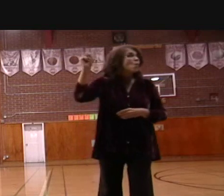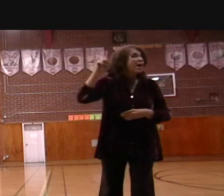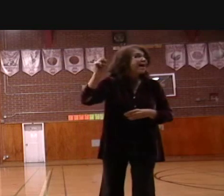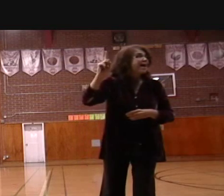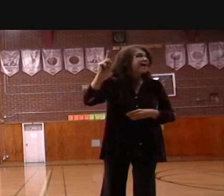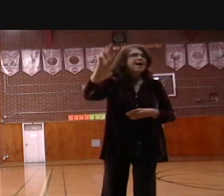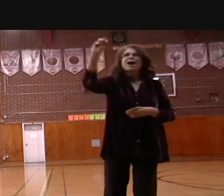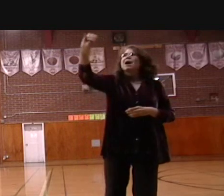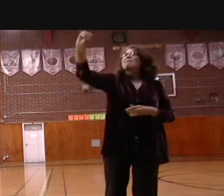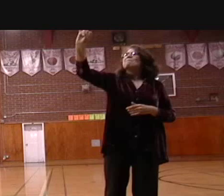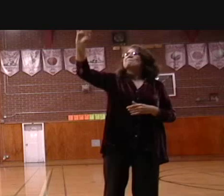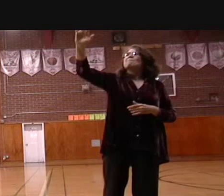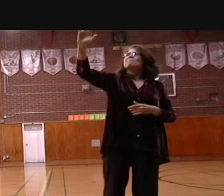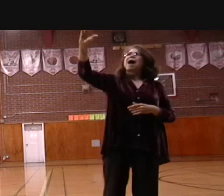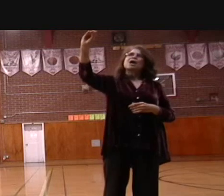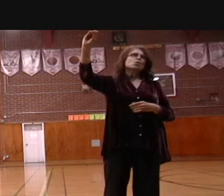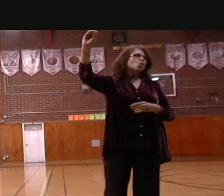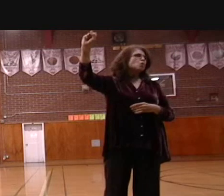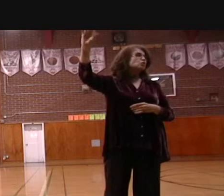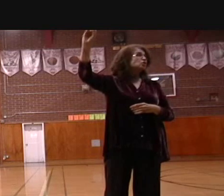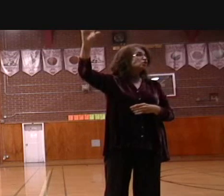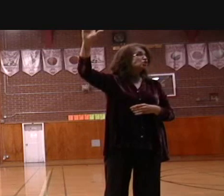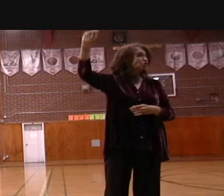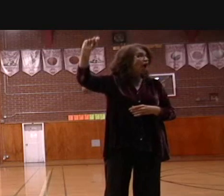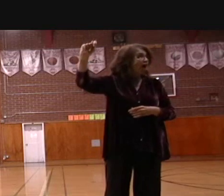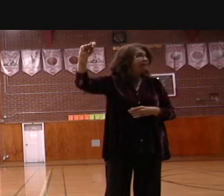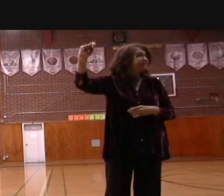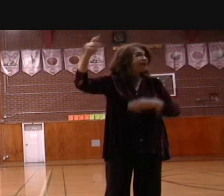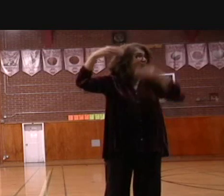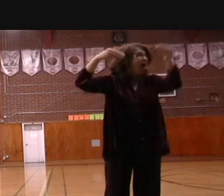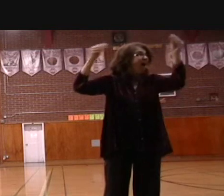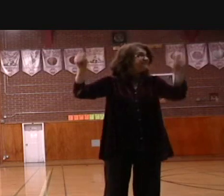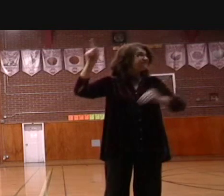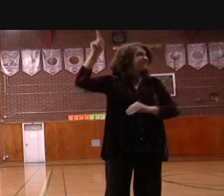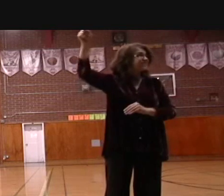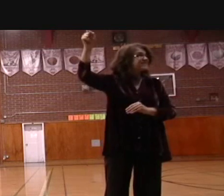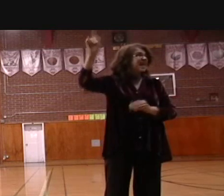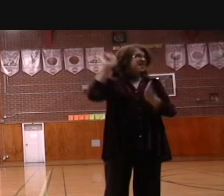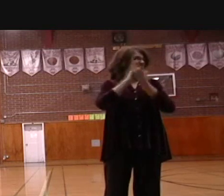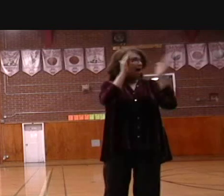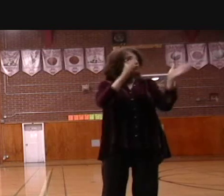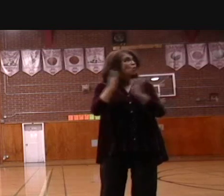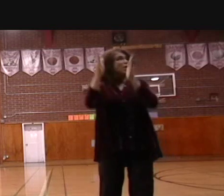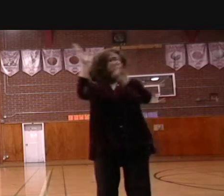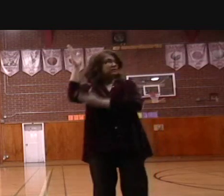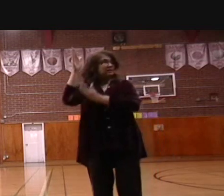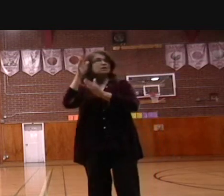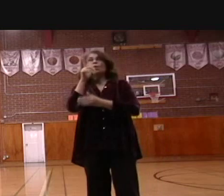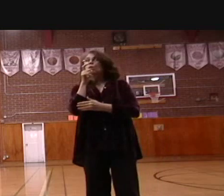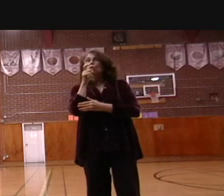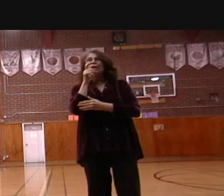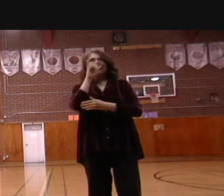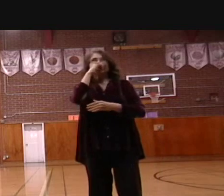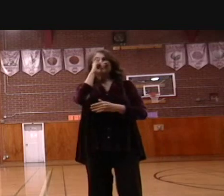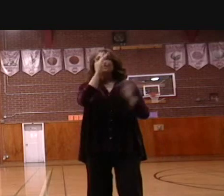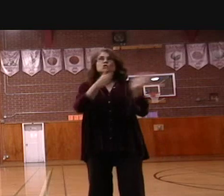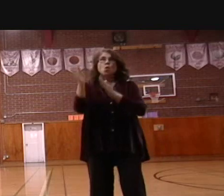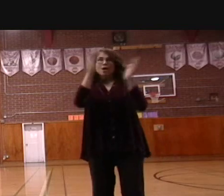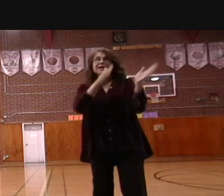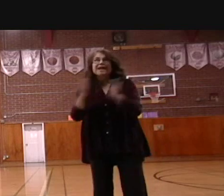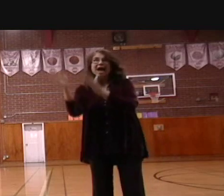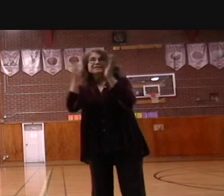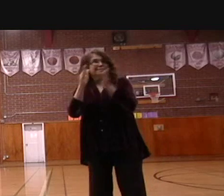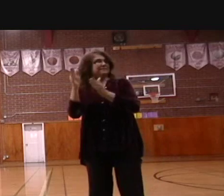That was so awesome because it was organized by kids for kids with the theme, Power to the Students.